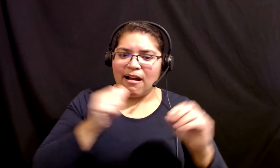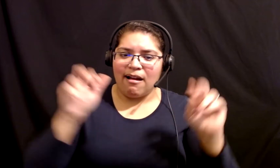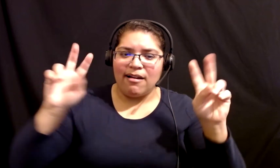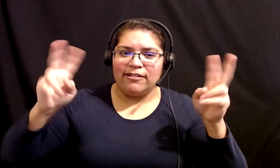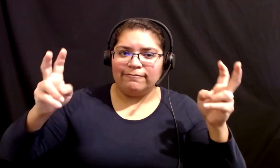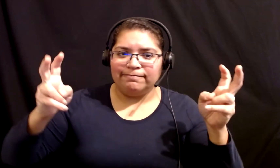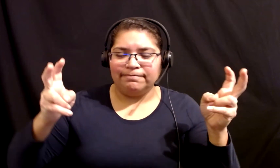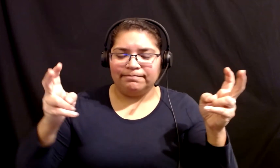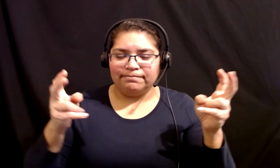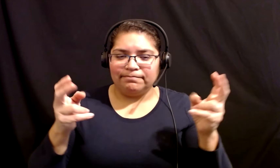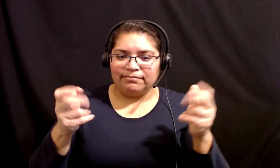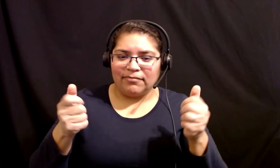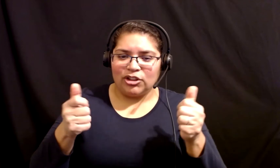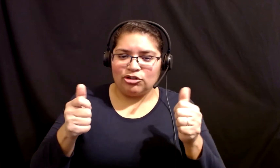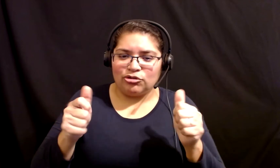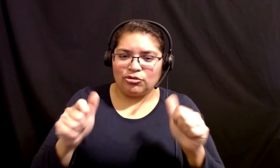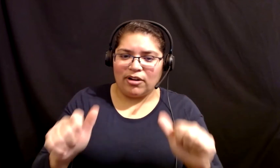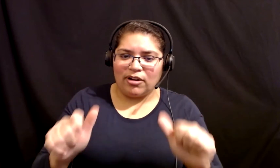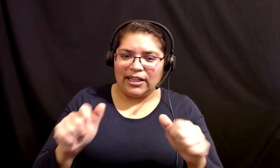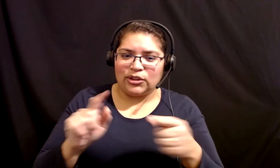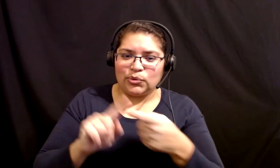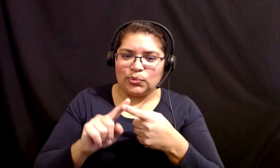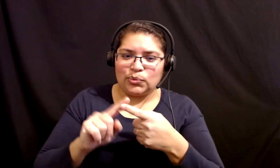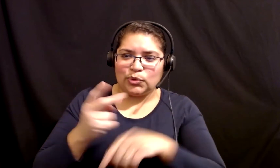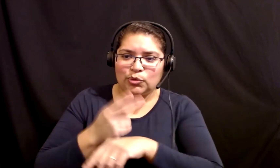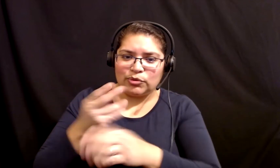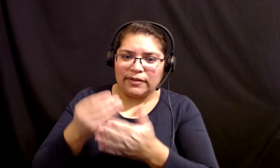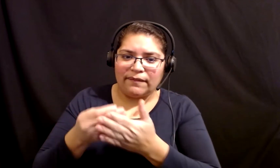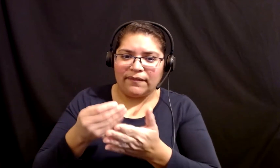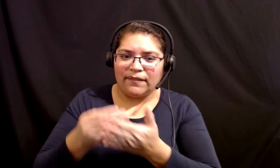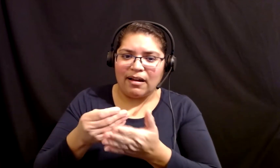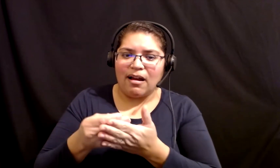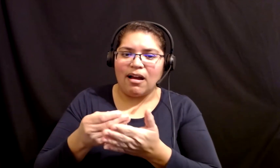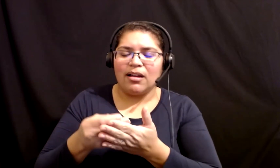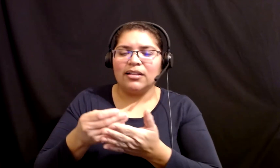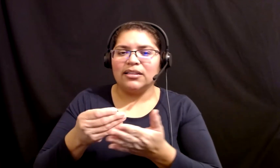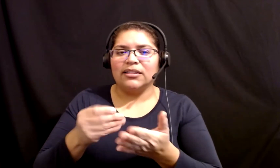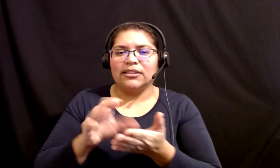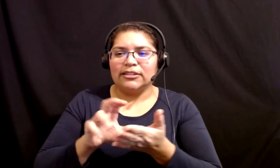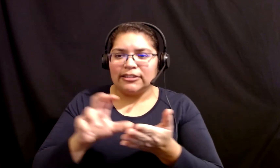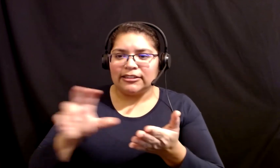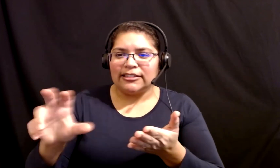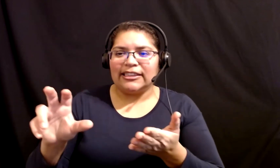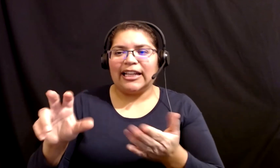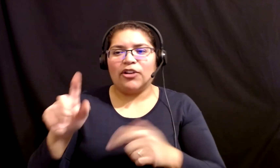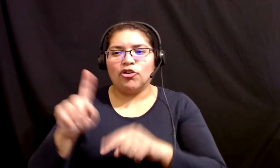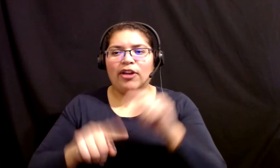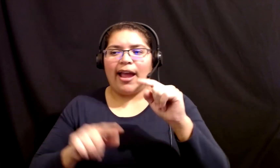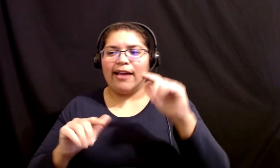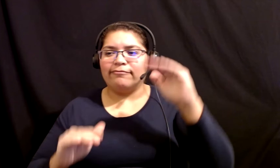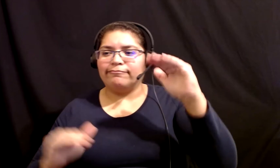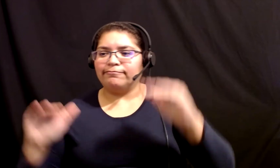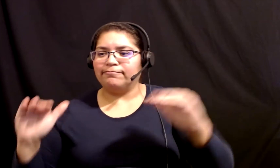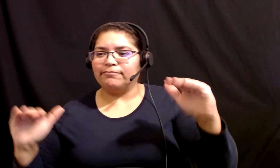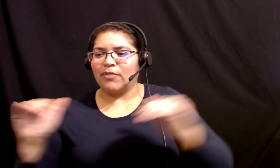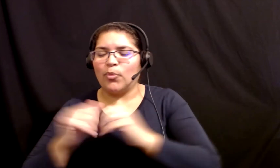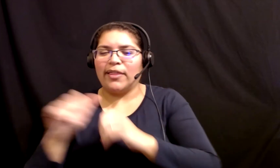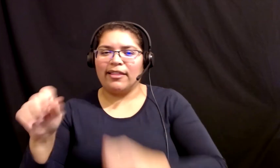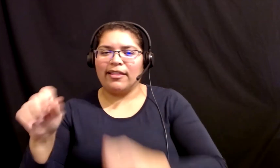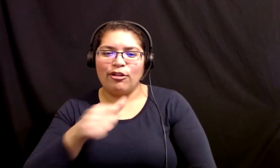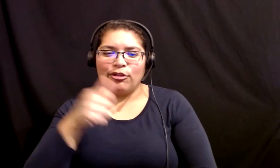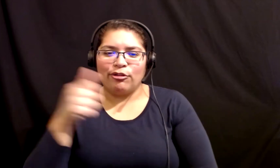trying to use these funds, and not be able to leverage them with others?